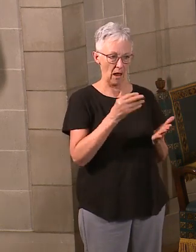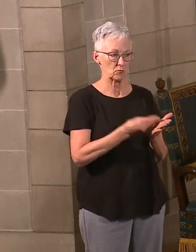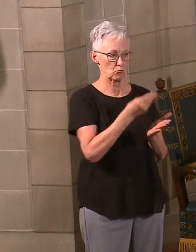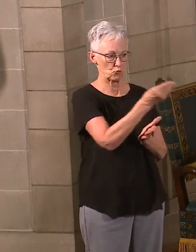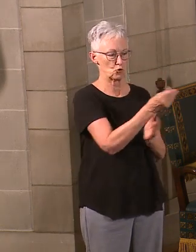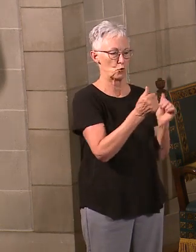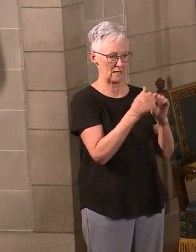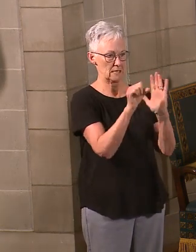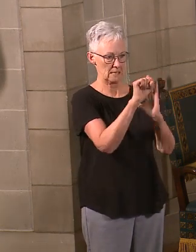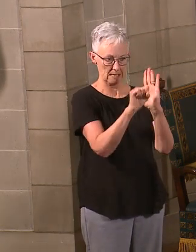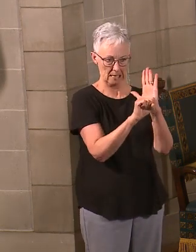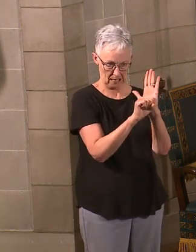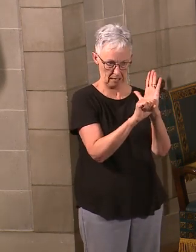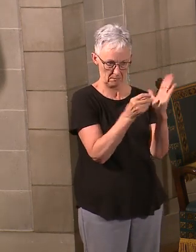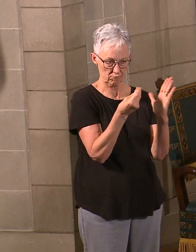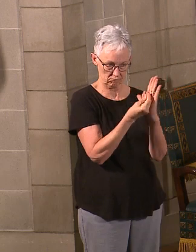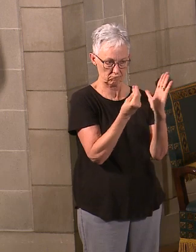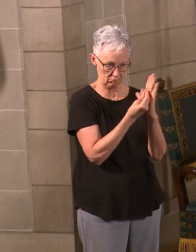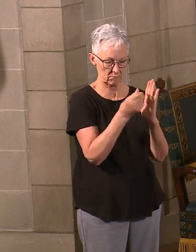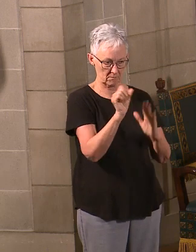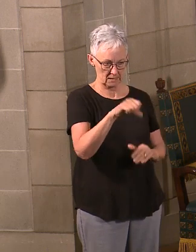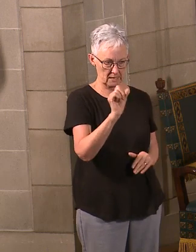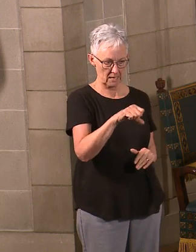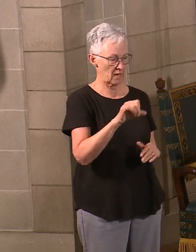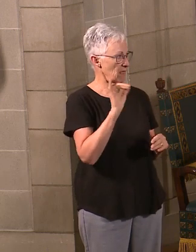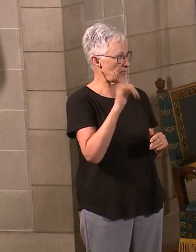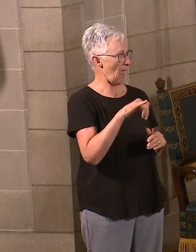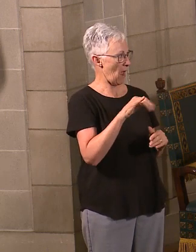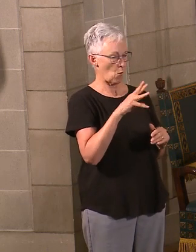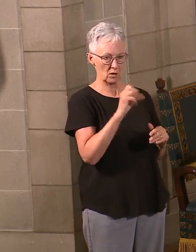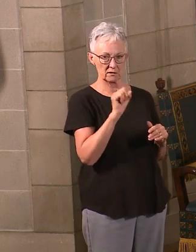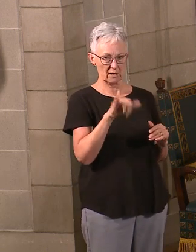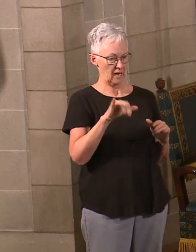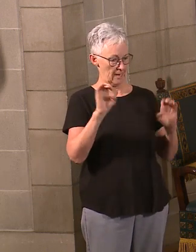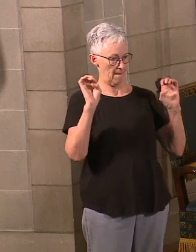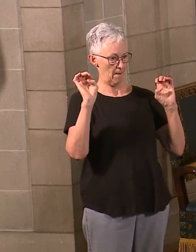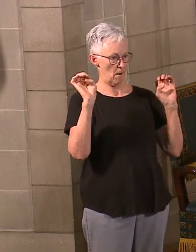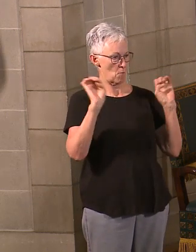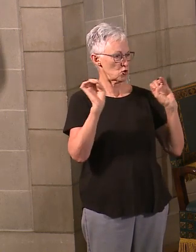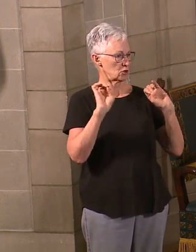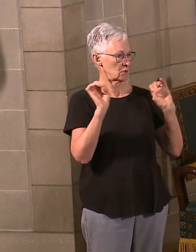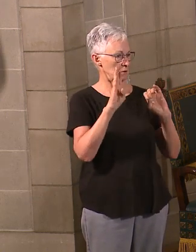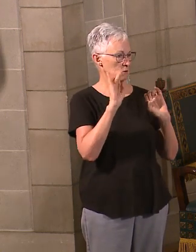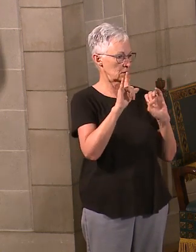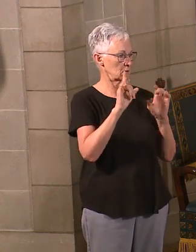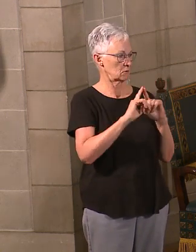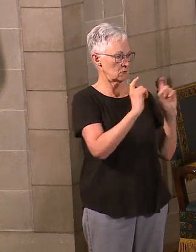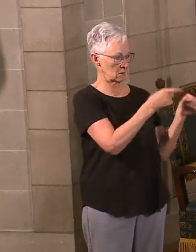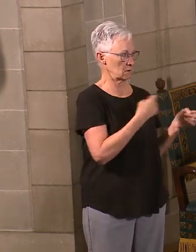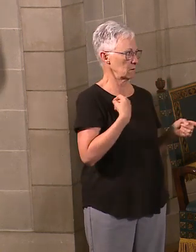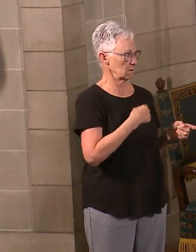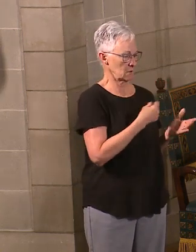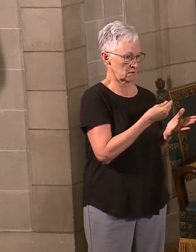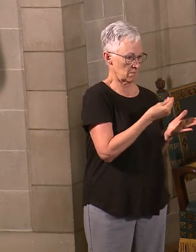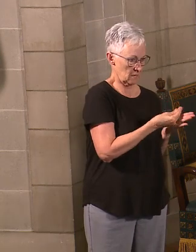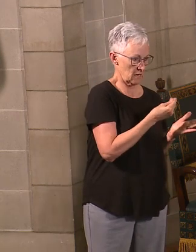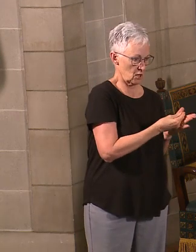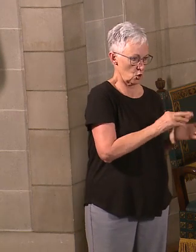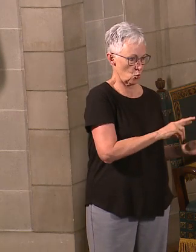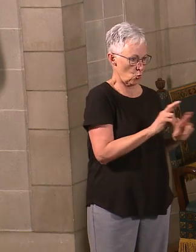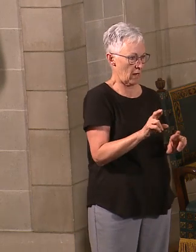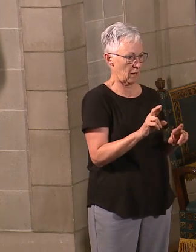funds, part of what was, the bill that the legislature came in and passed to give us the resources to be able to buy PPE. Is that your